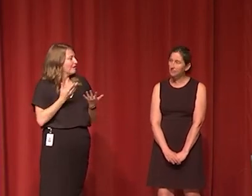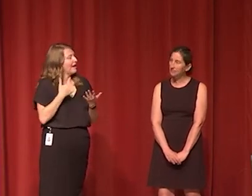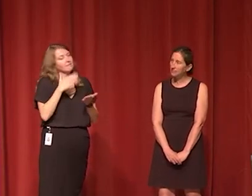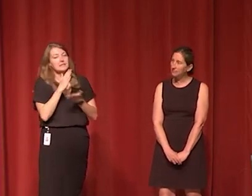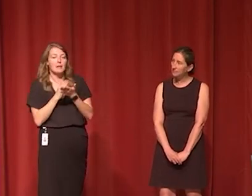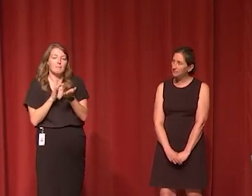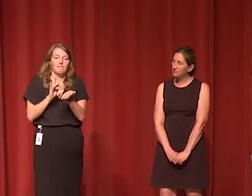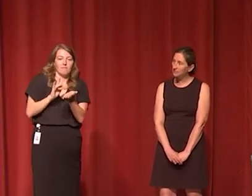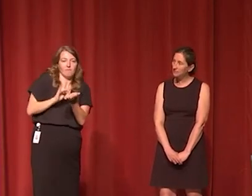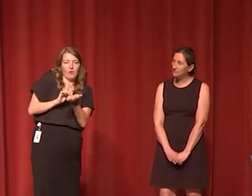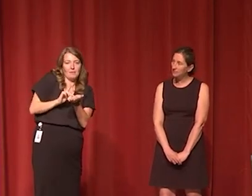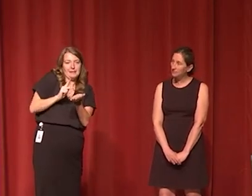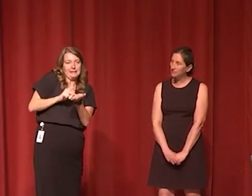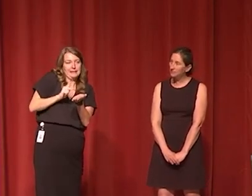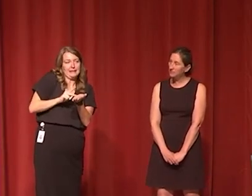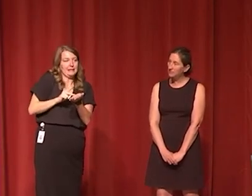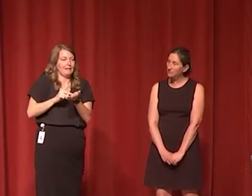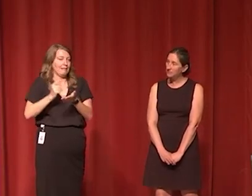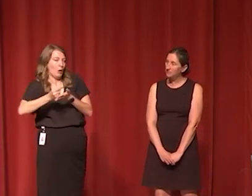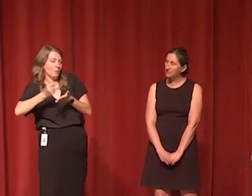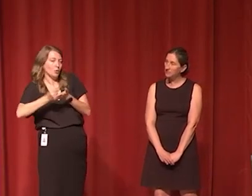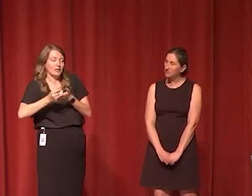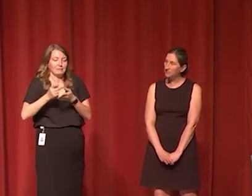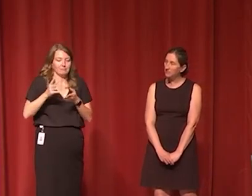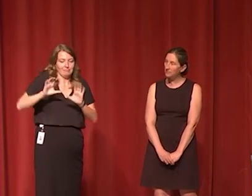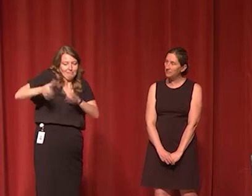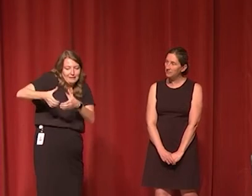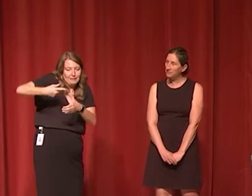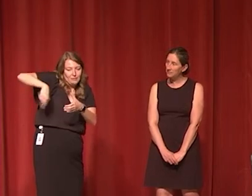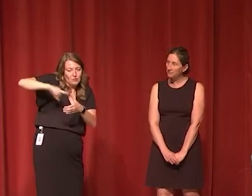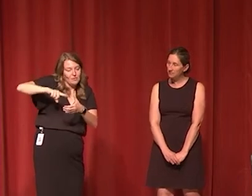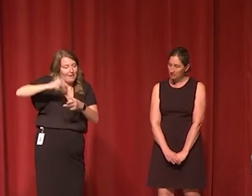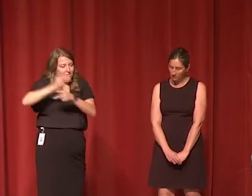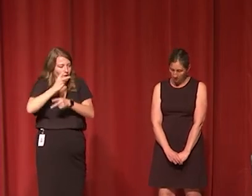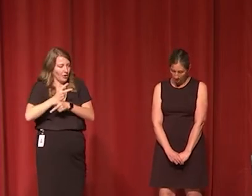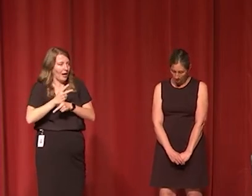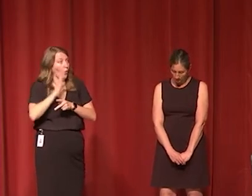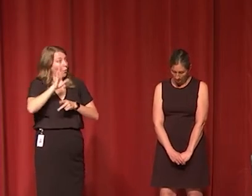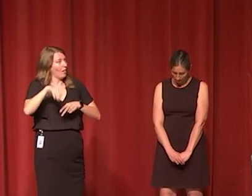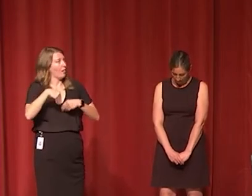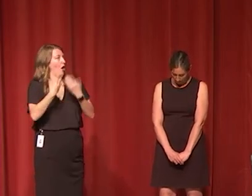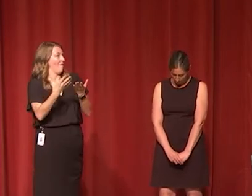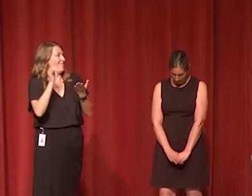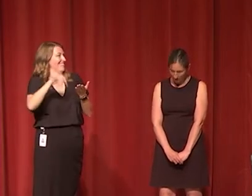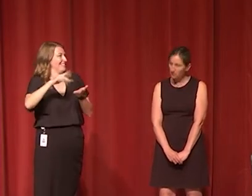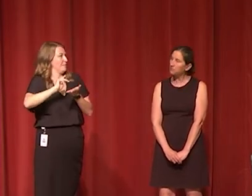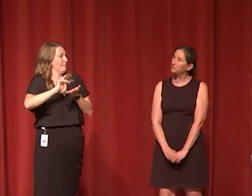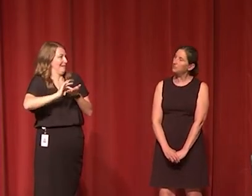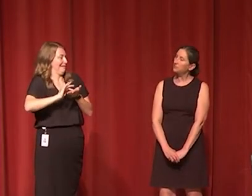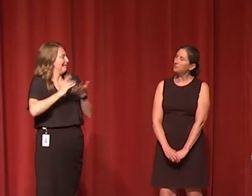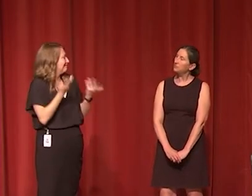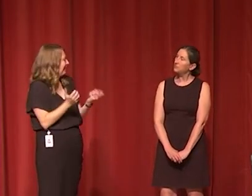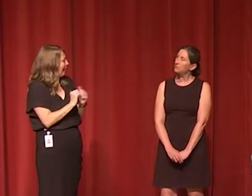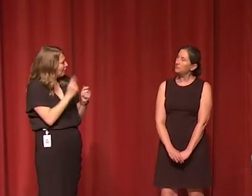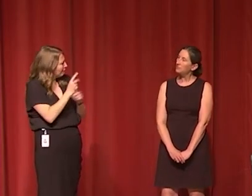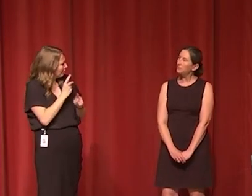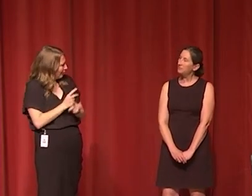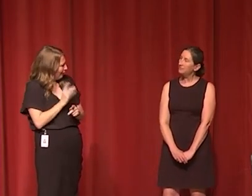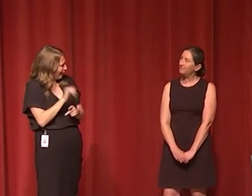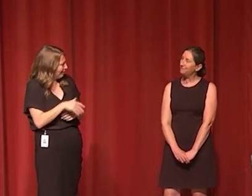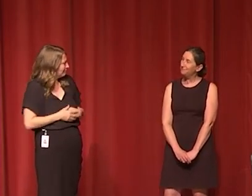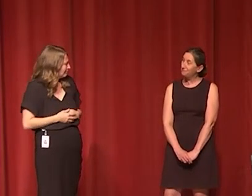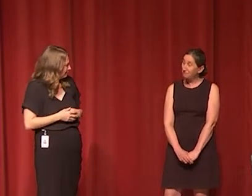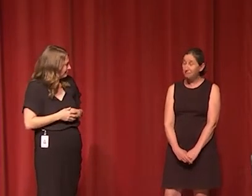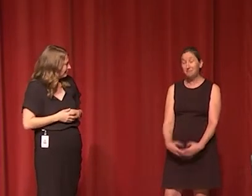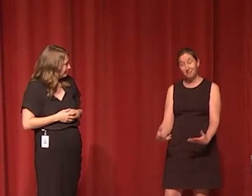and Therapeutics Committee that figures out what we're actually going to have at the hospital. How does all that work? How do you sort through all that information?